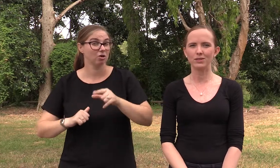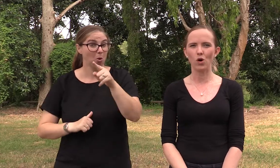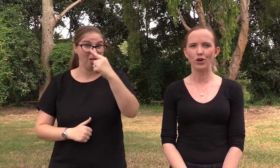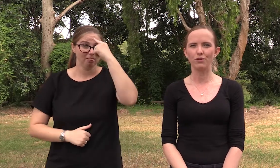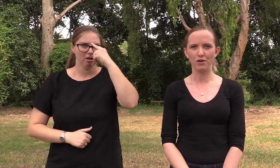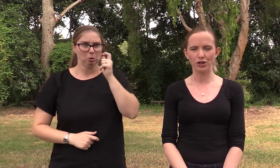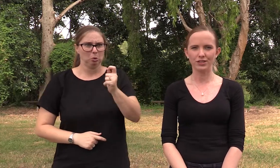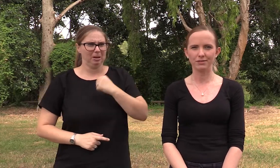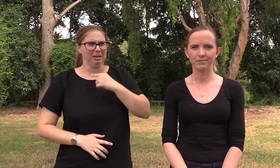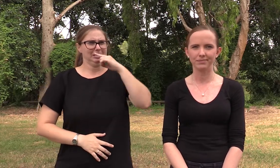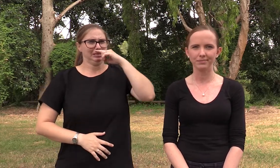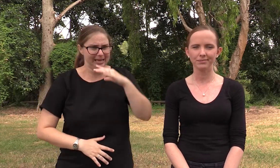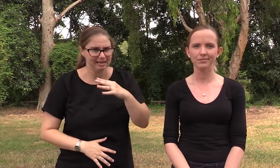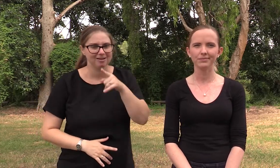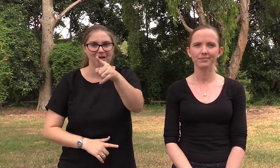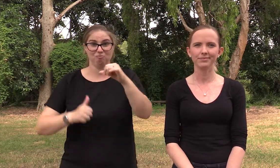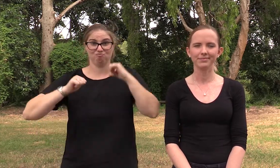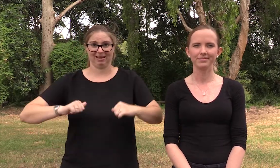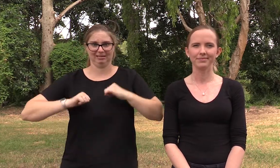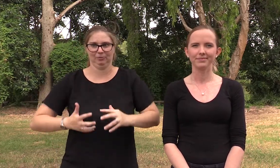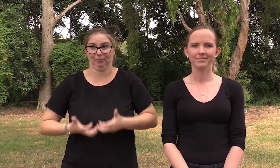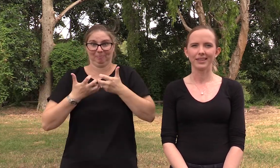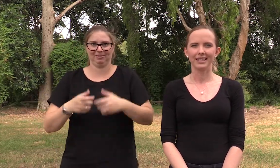this muscle on first.